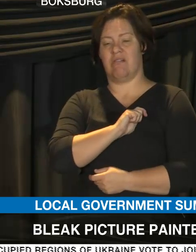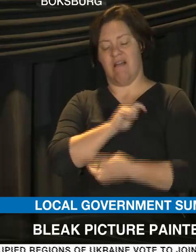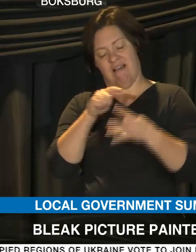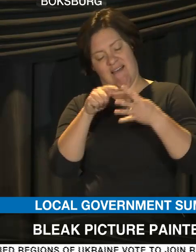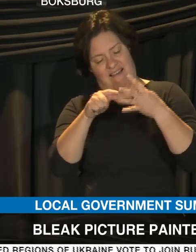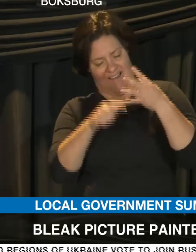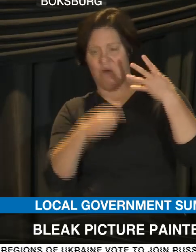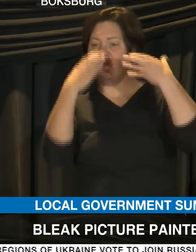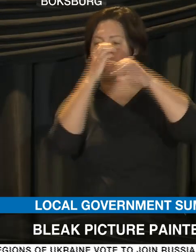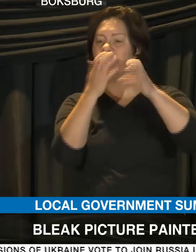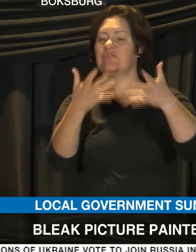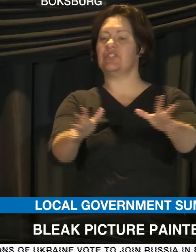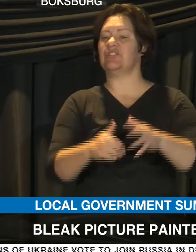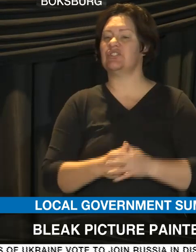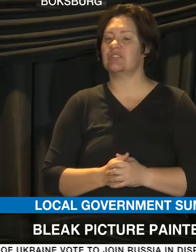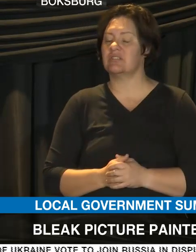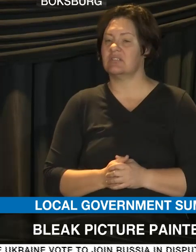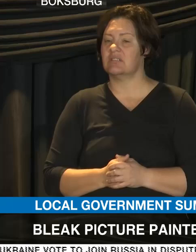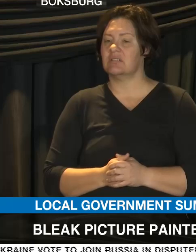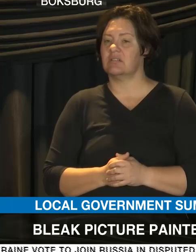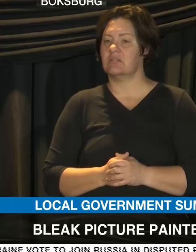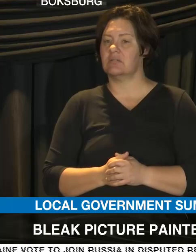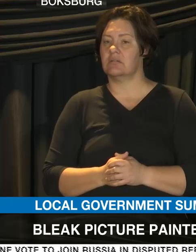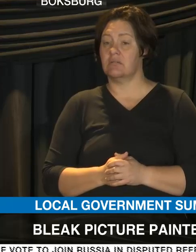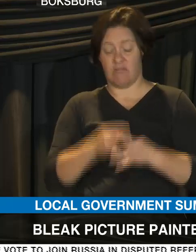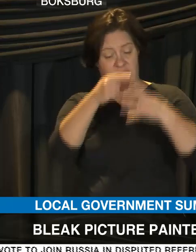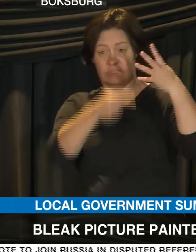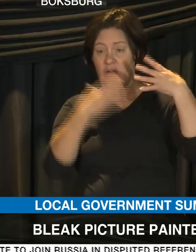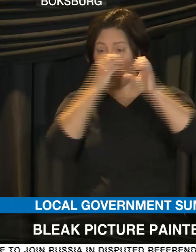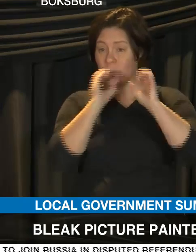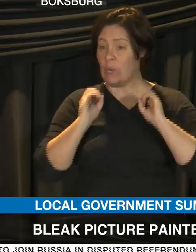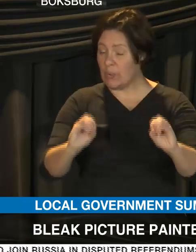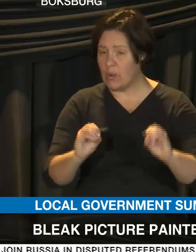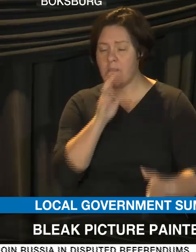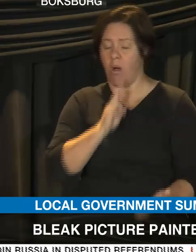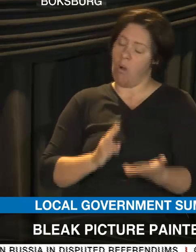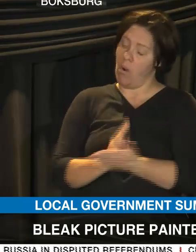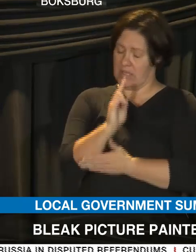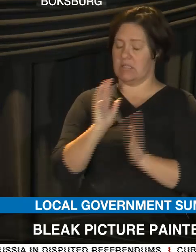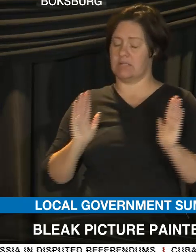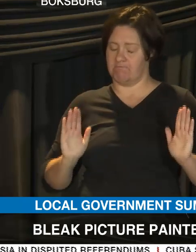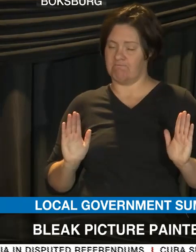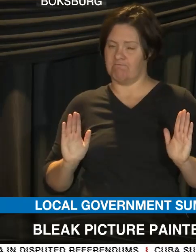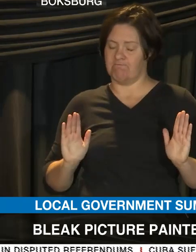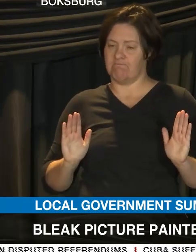on the priorities? And if we have not, to be honest enough, to